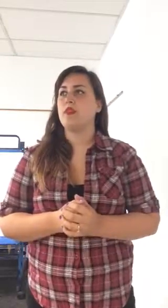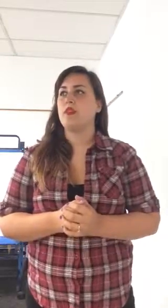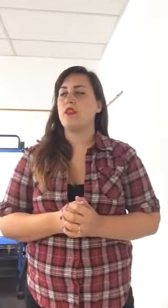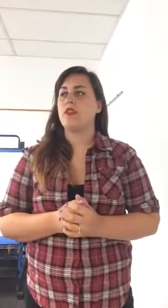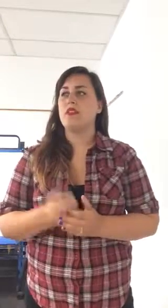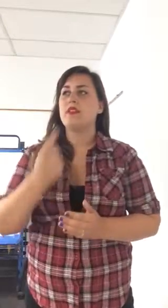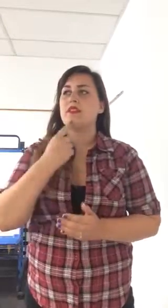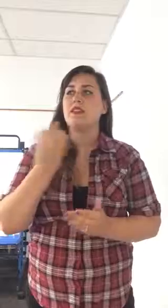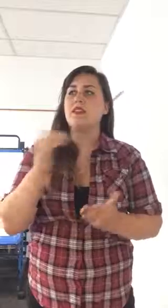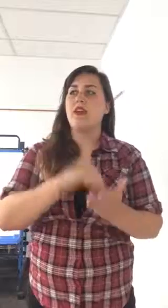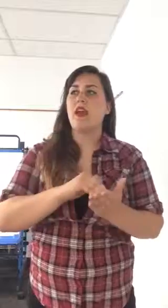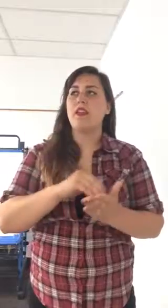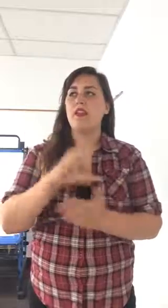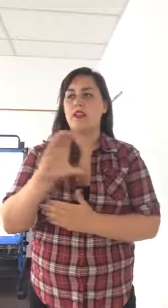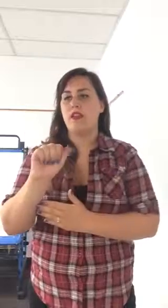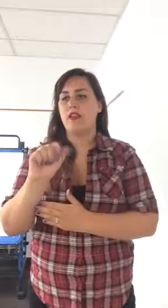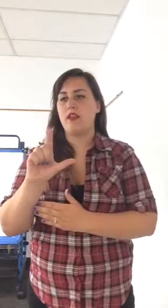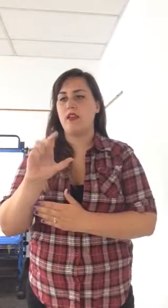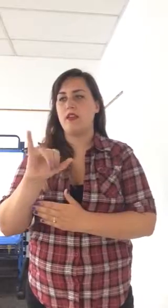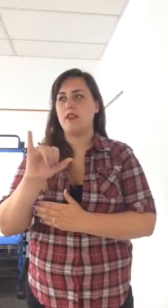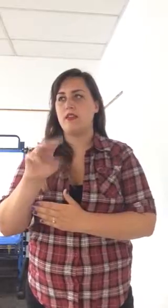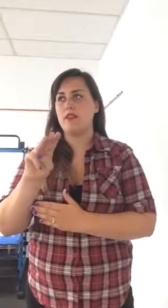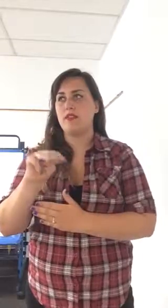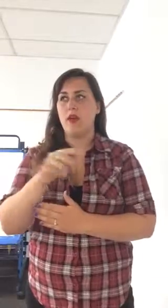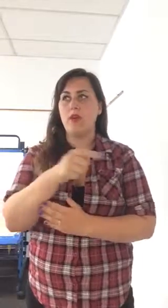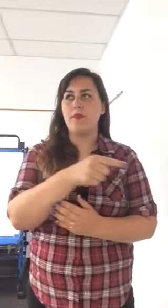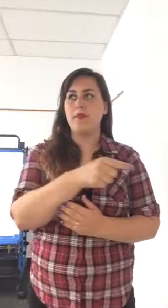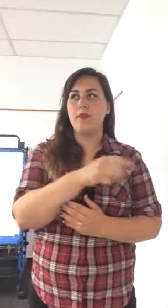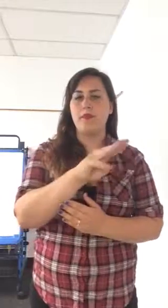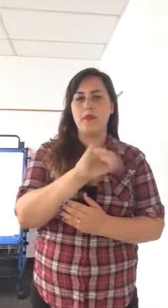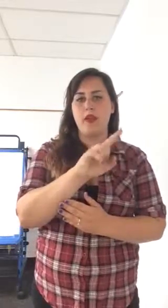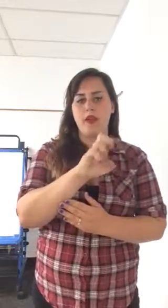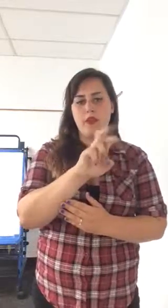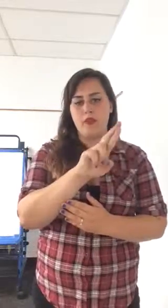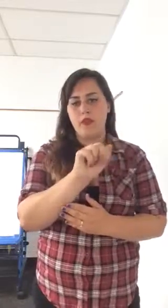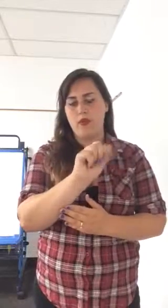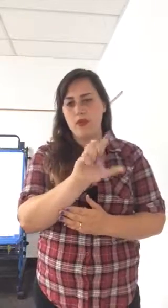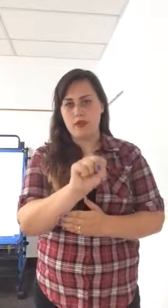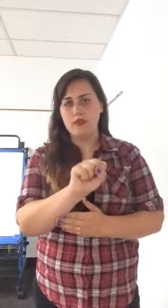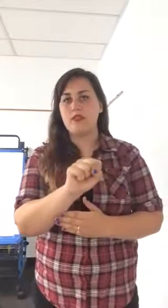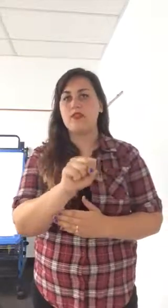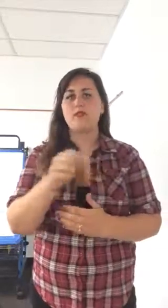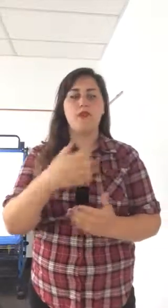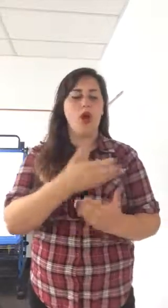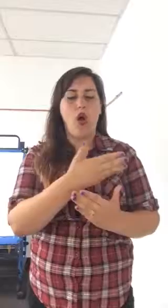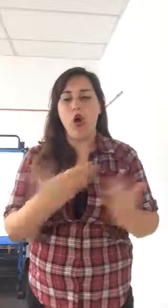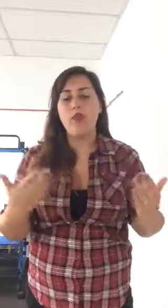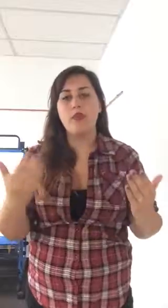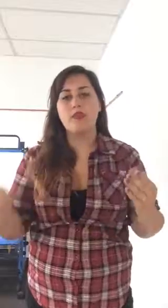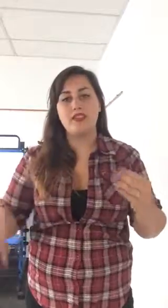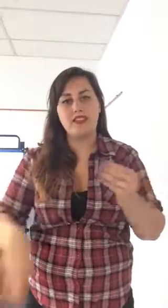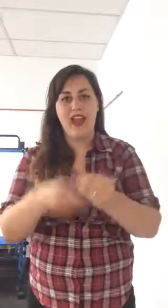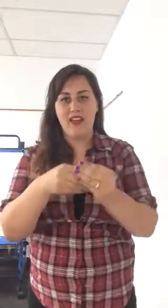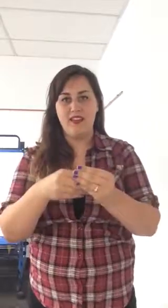again. Okay, calcium. Say it again. Minerals, good. Calcium, minerals, phosphorus, silicon, all those things added. We know that if we add minerals